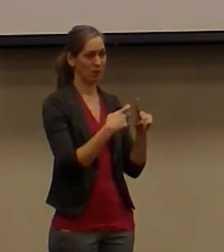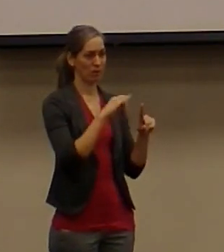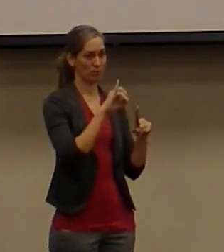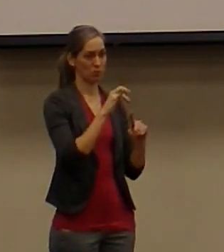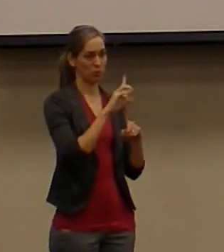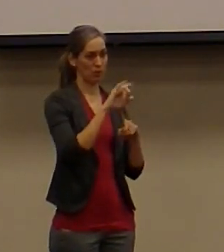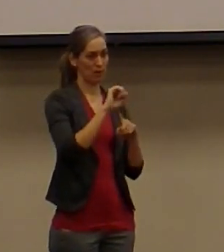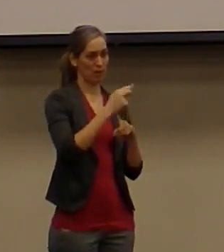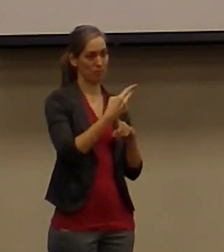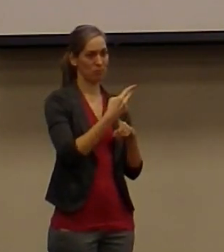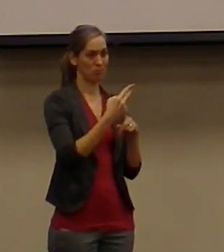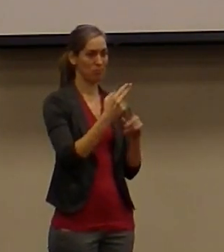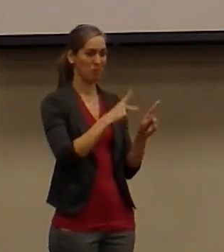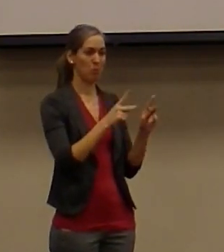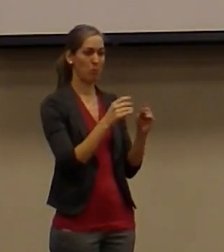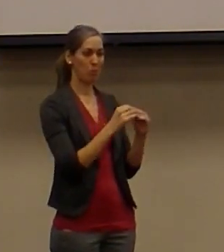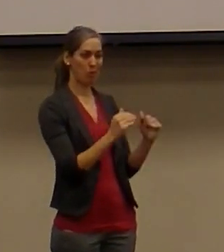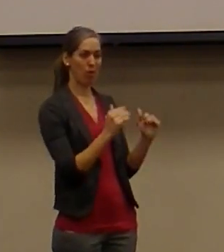Babylon with him.